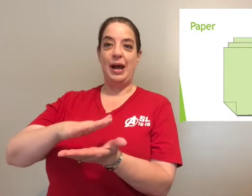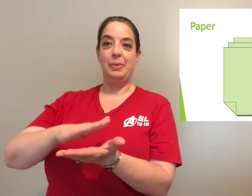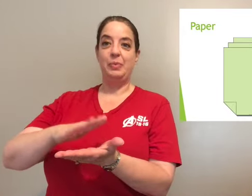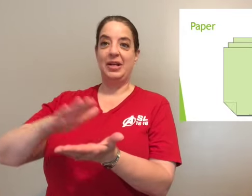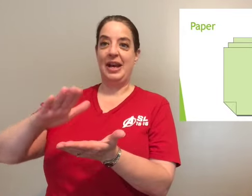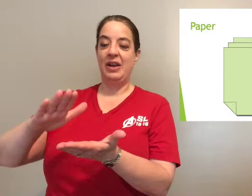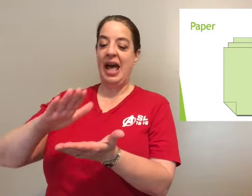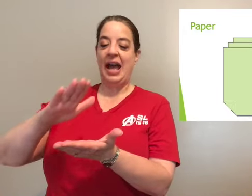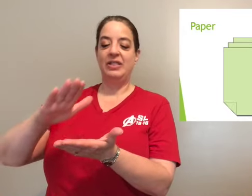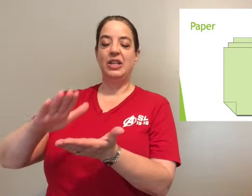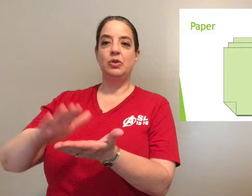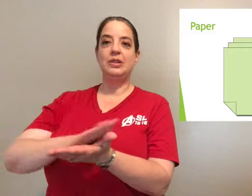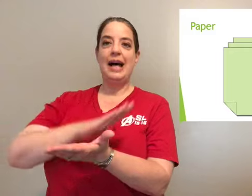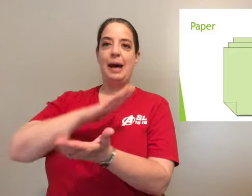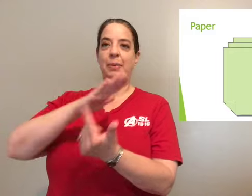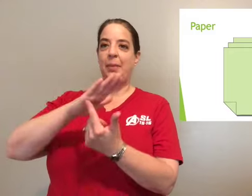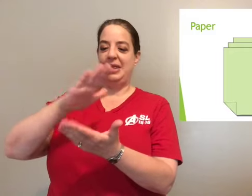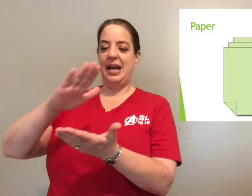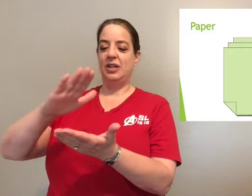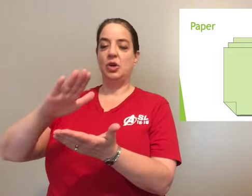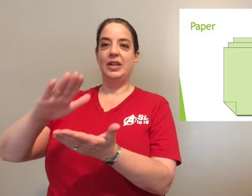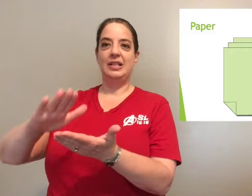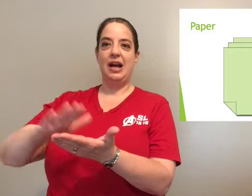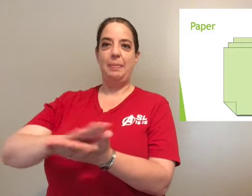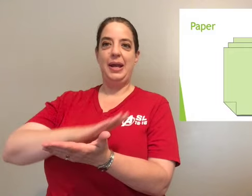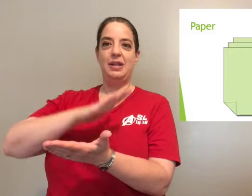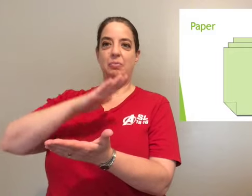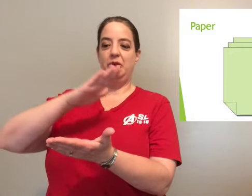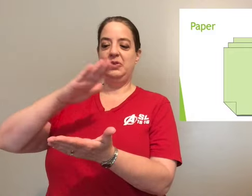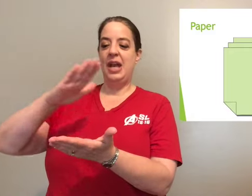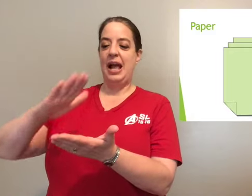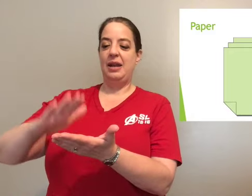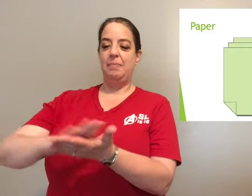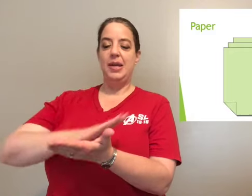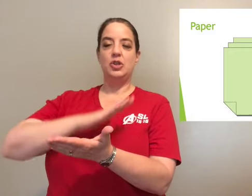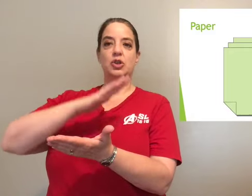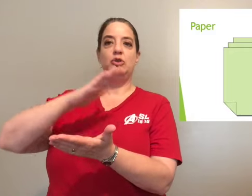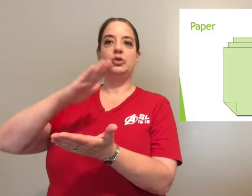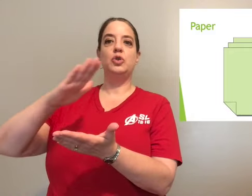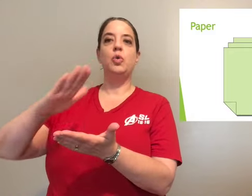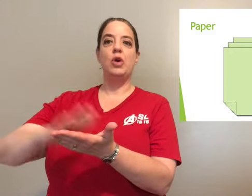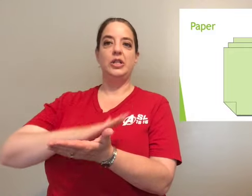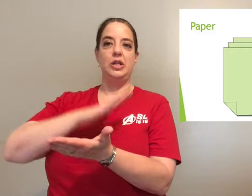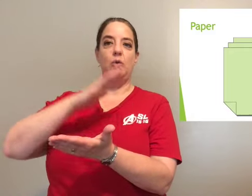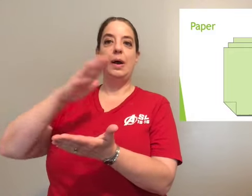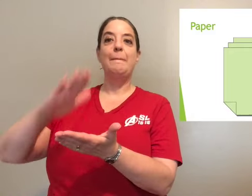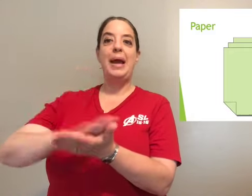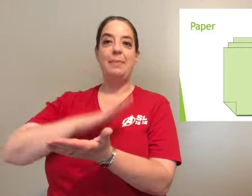and one down, and then you clap, but it's only that top hand that moves and it makes circles toward you. Paper.